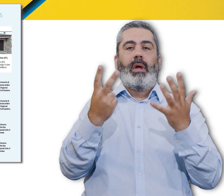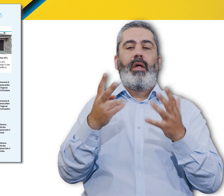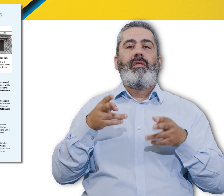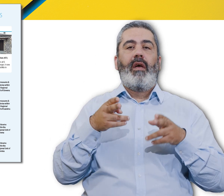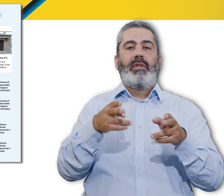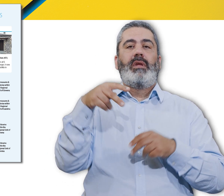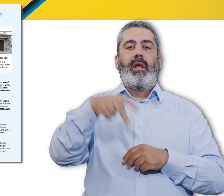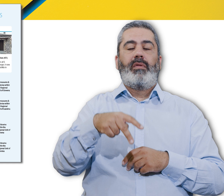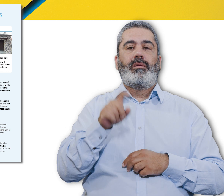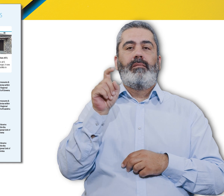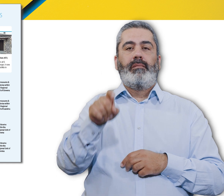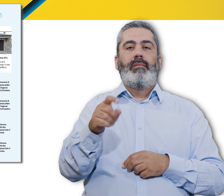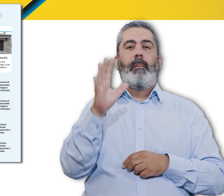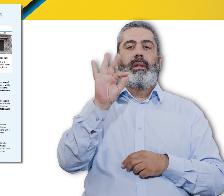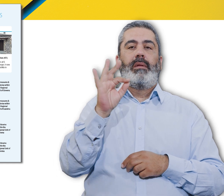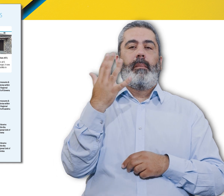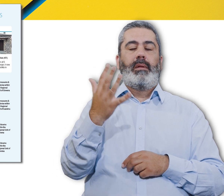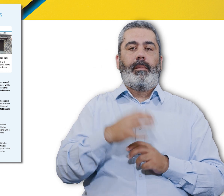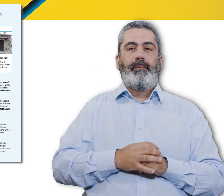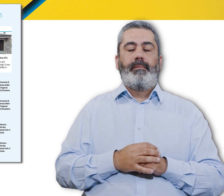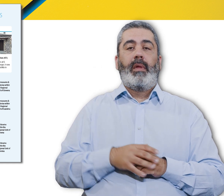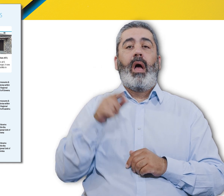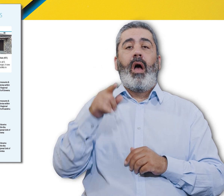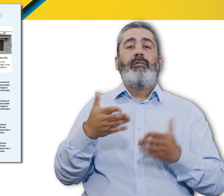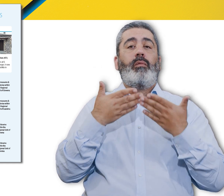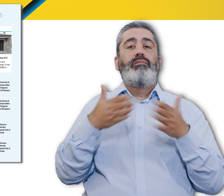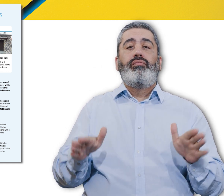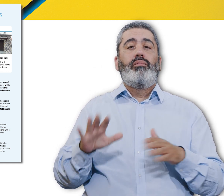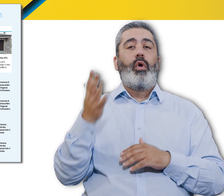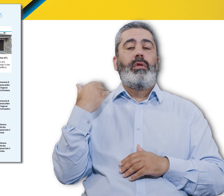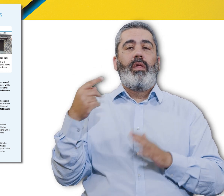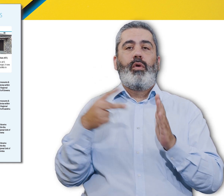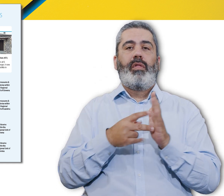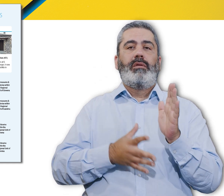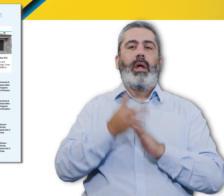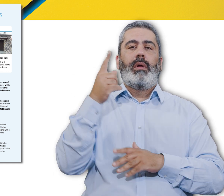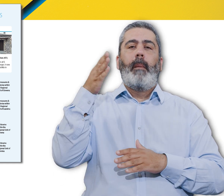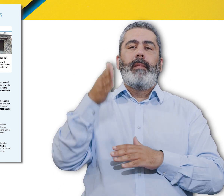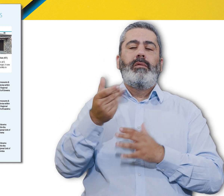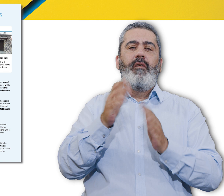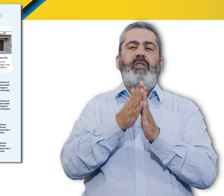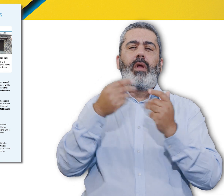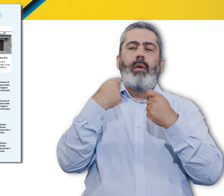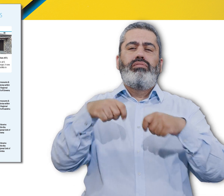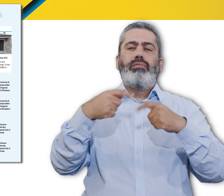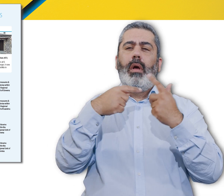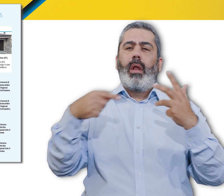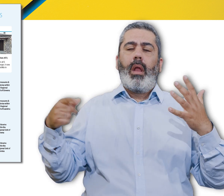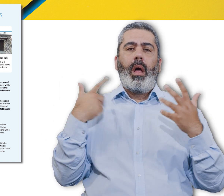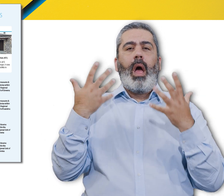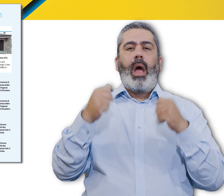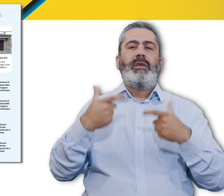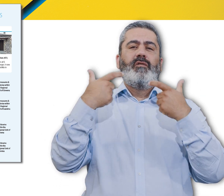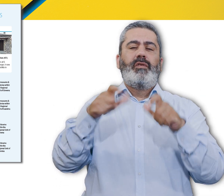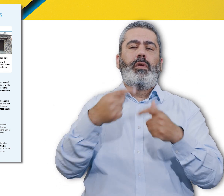Mushroom Museum, number 27, location: Levda, number 55. Opened its doors in 2011, with